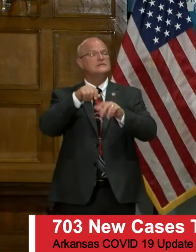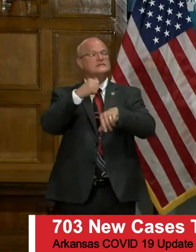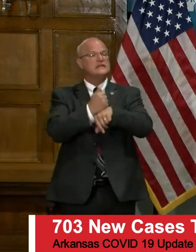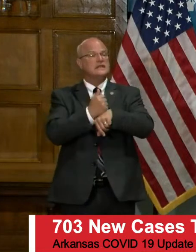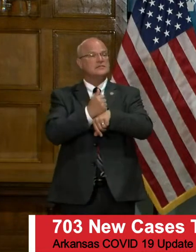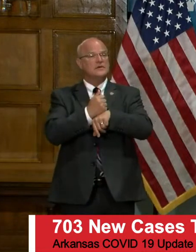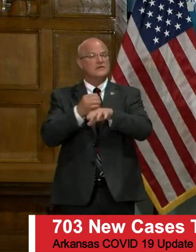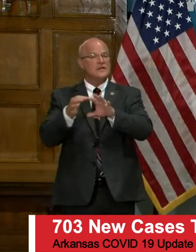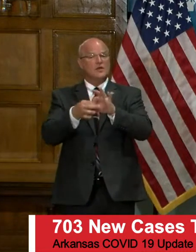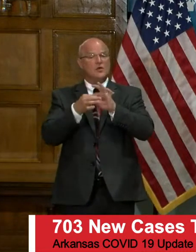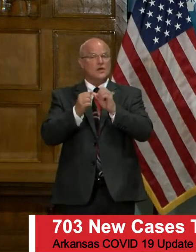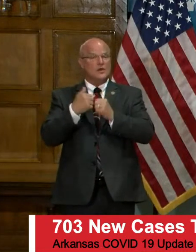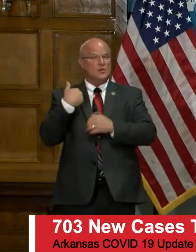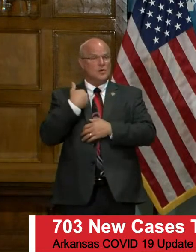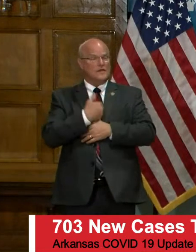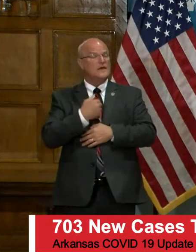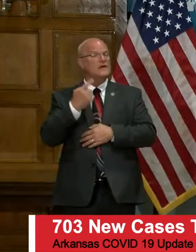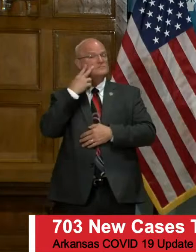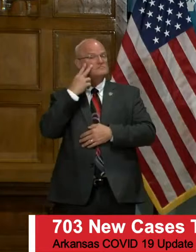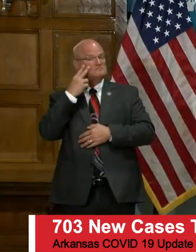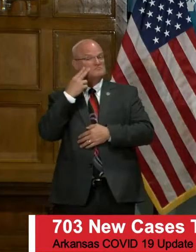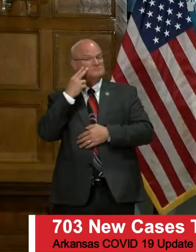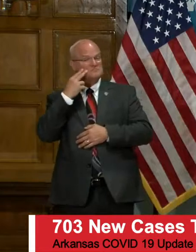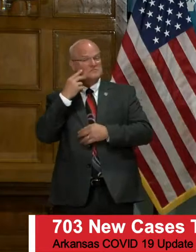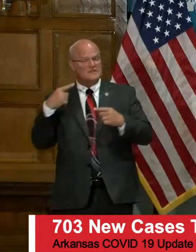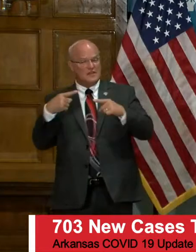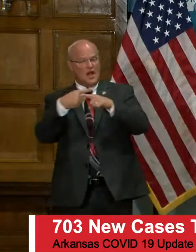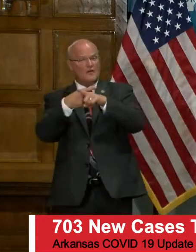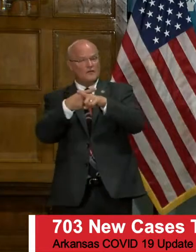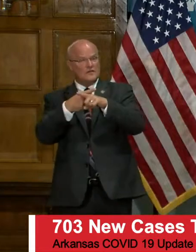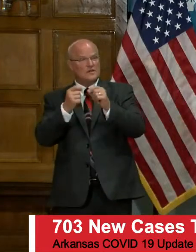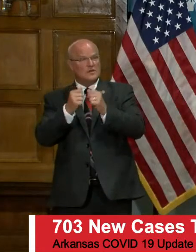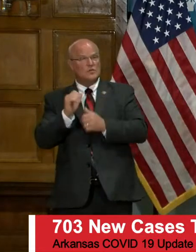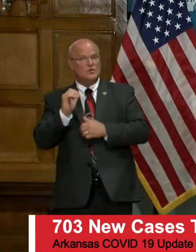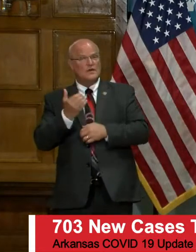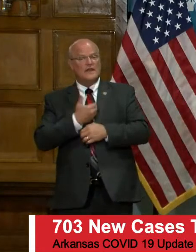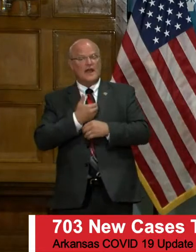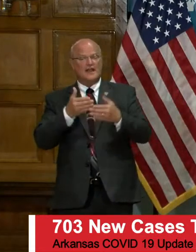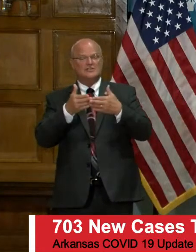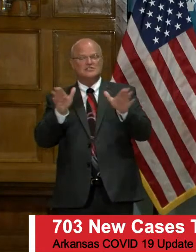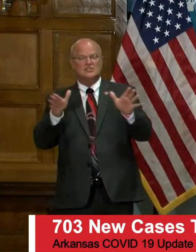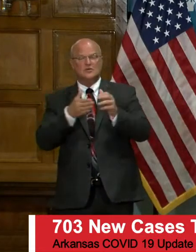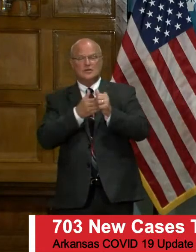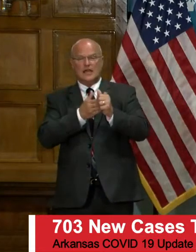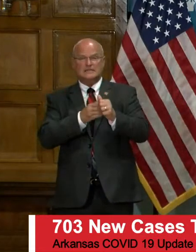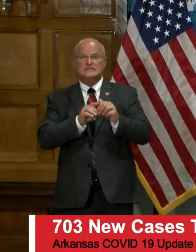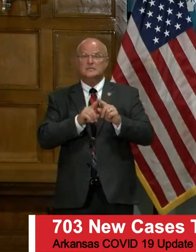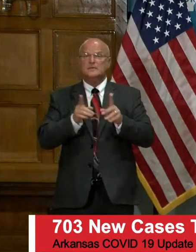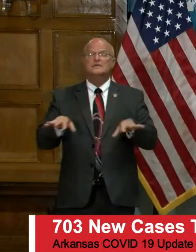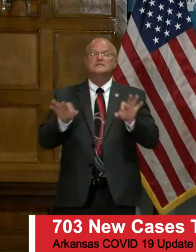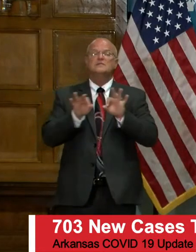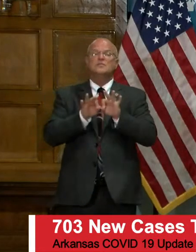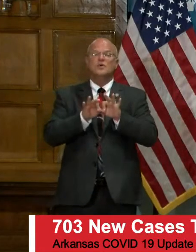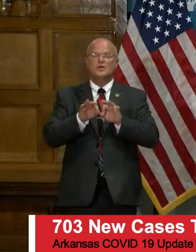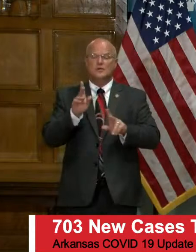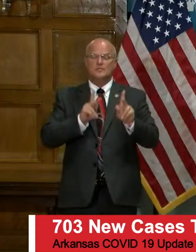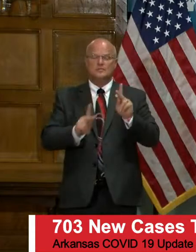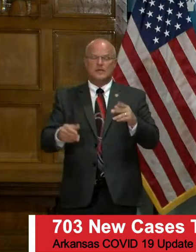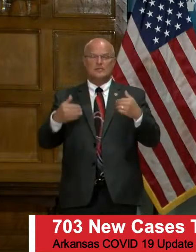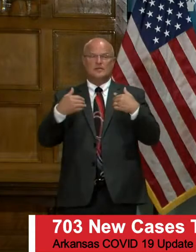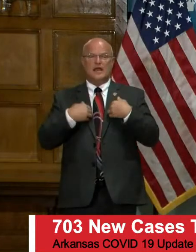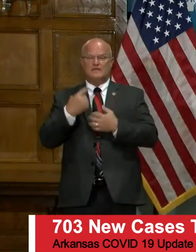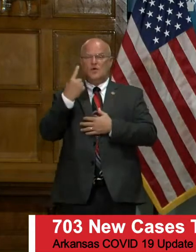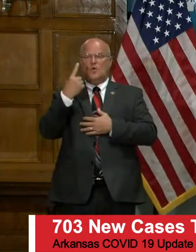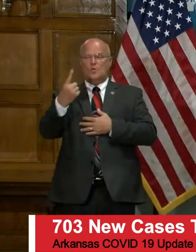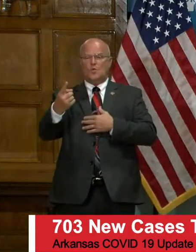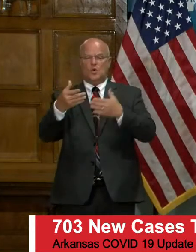If they coordinate with us, we'll see if it is in conflict with our general guidance. But it's important that the public have